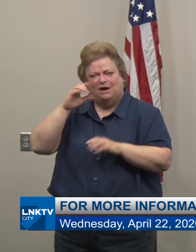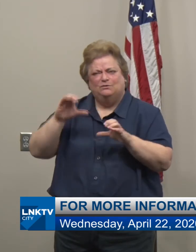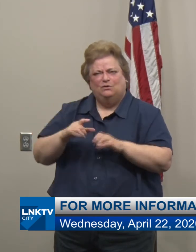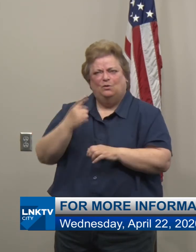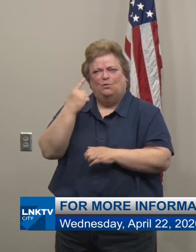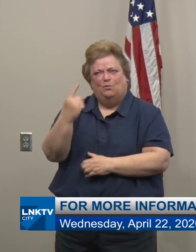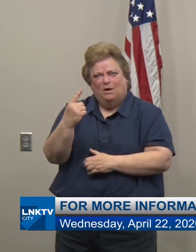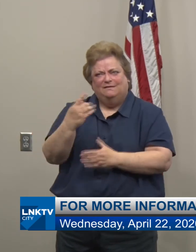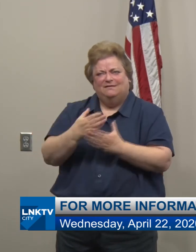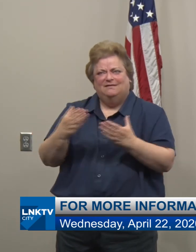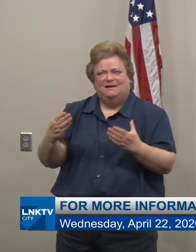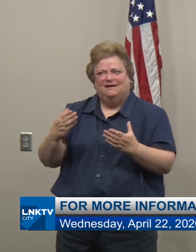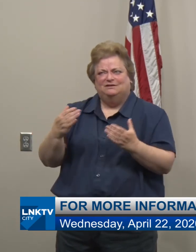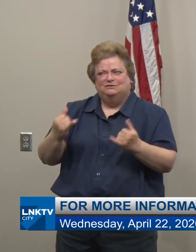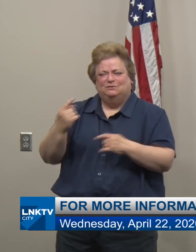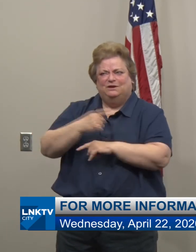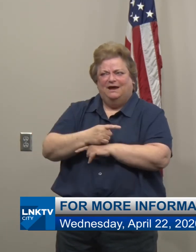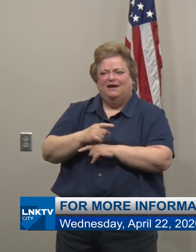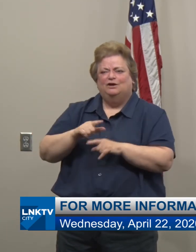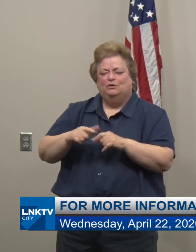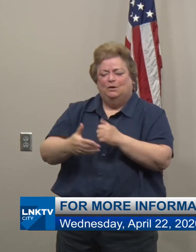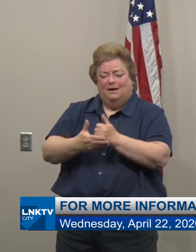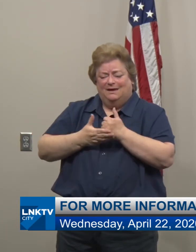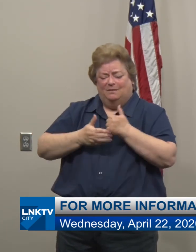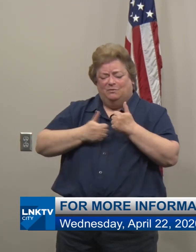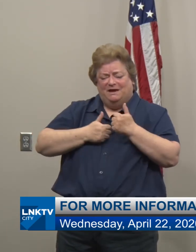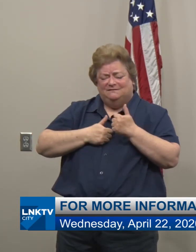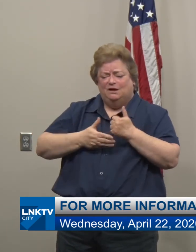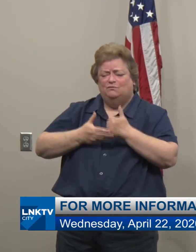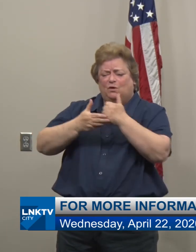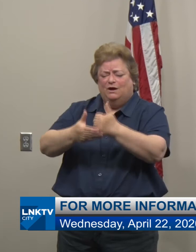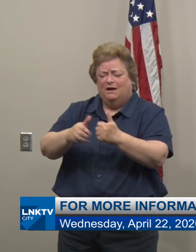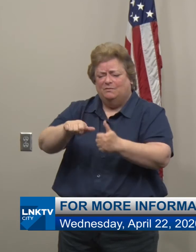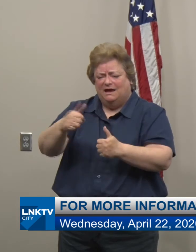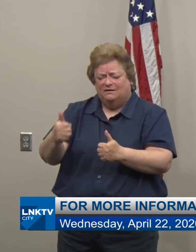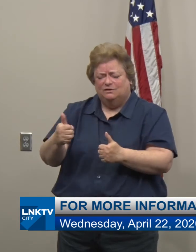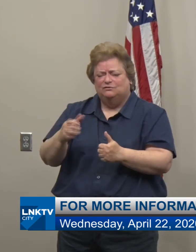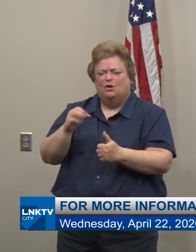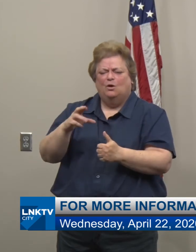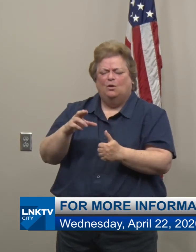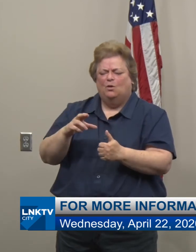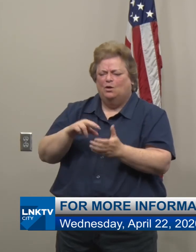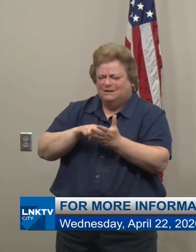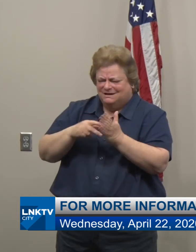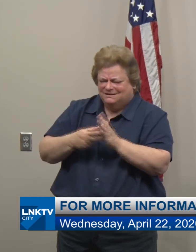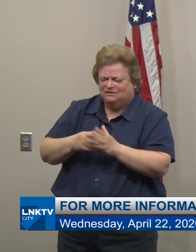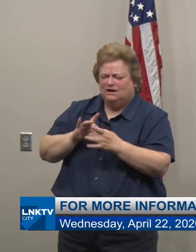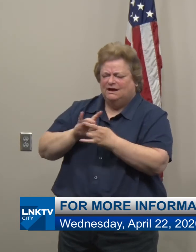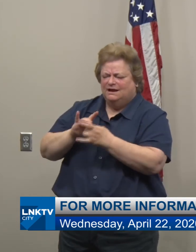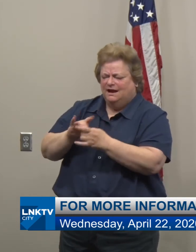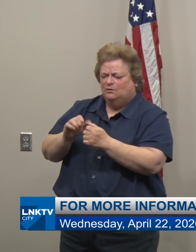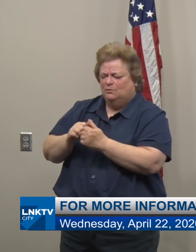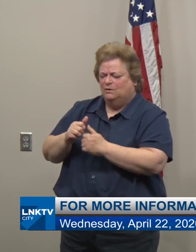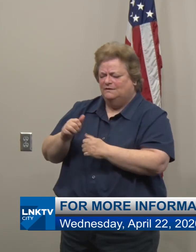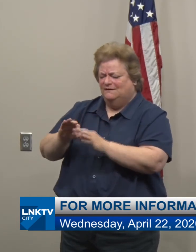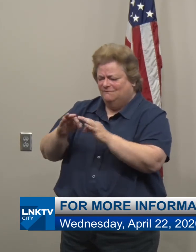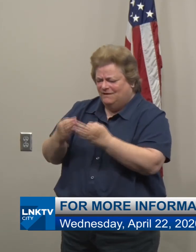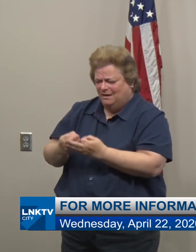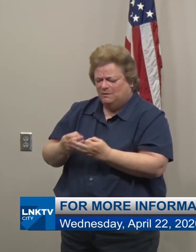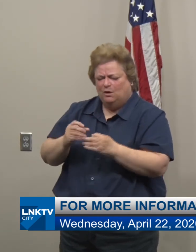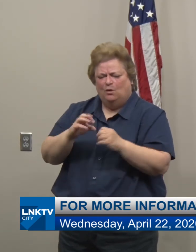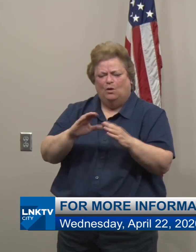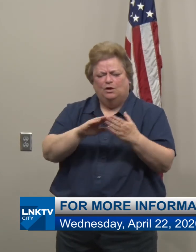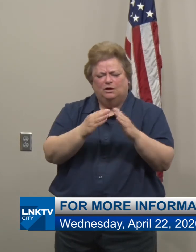or that of others, whether that's through self-care or through intentionally connecting with your family or the broader community. You will build your